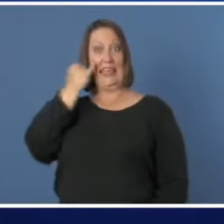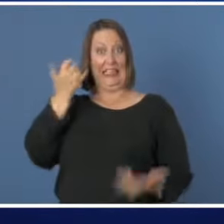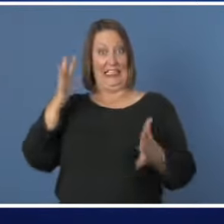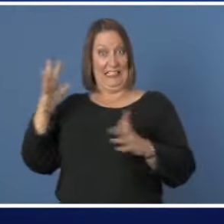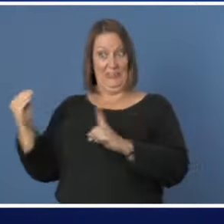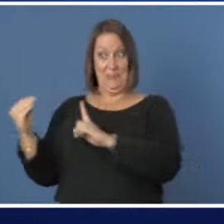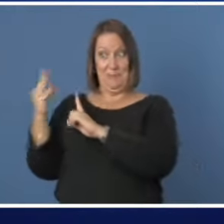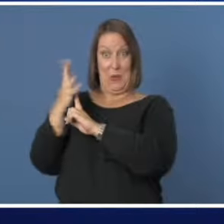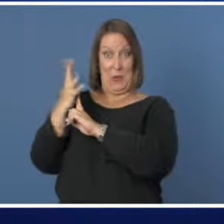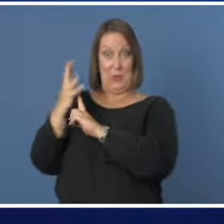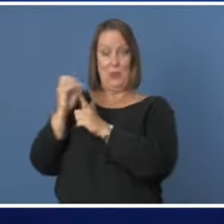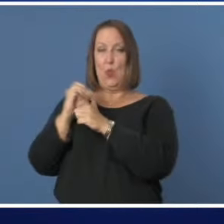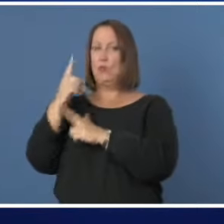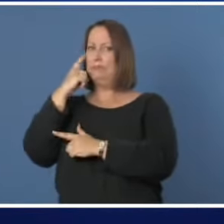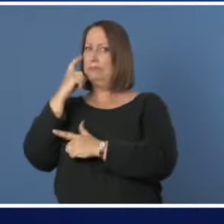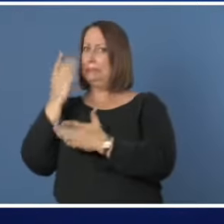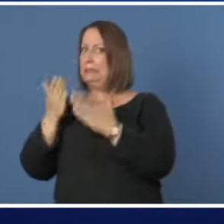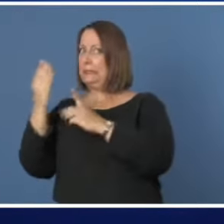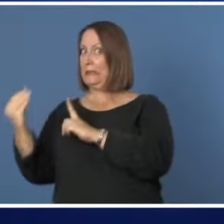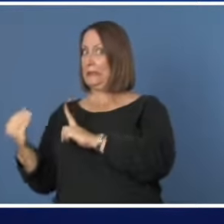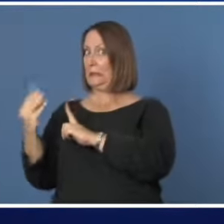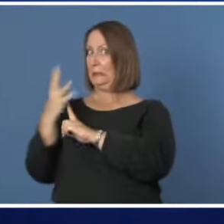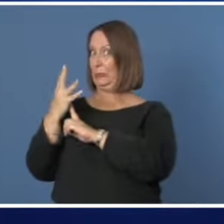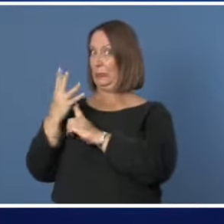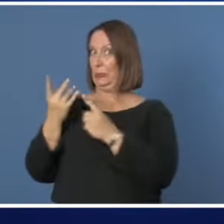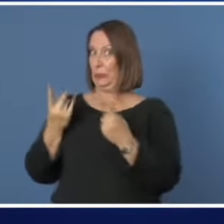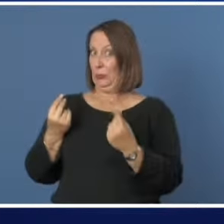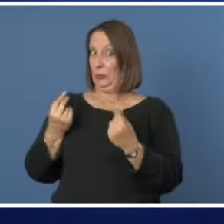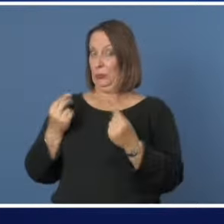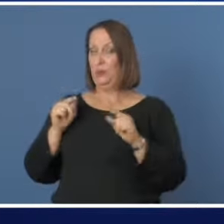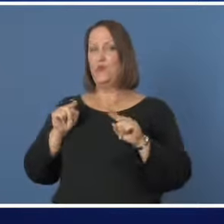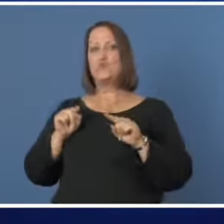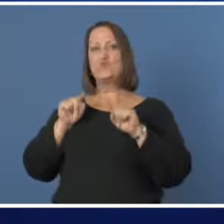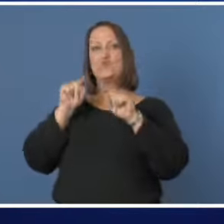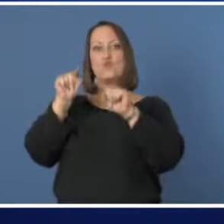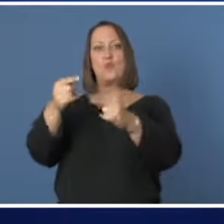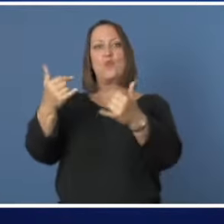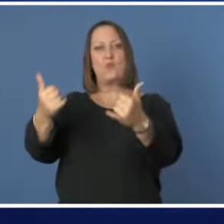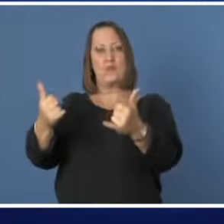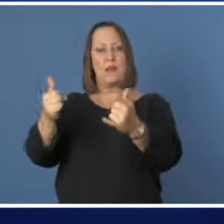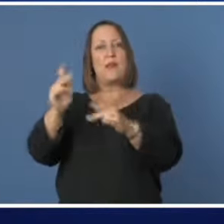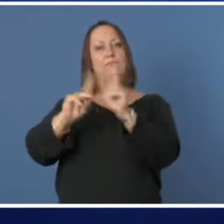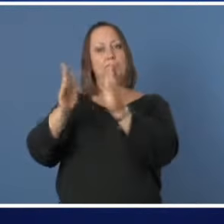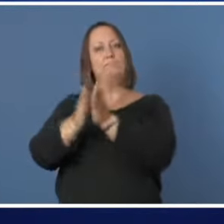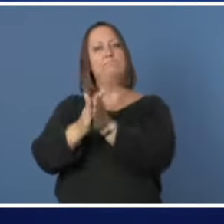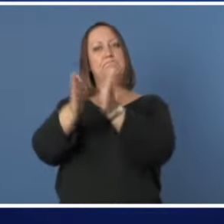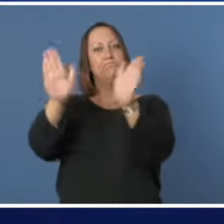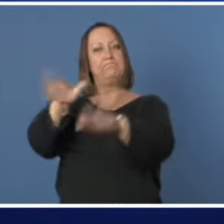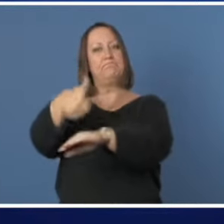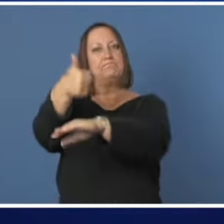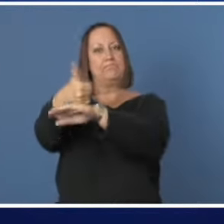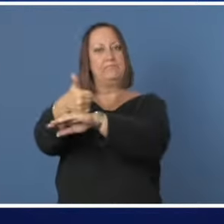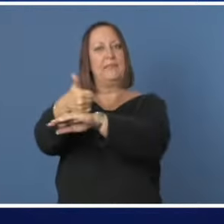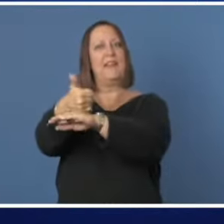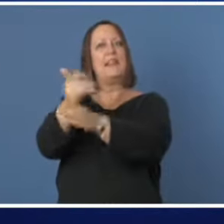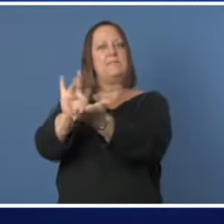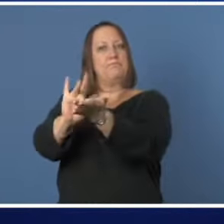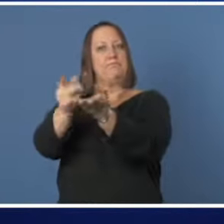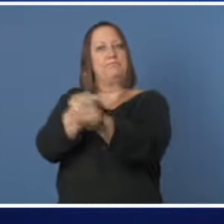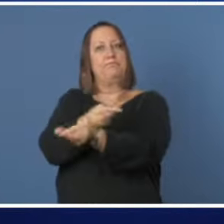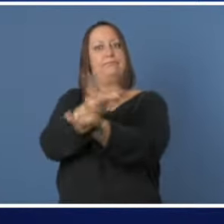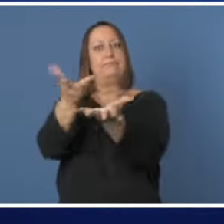If you have been exposed or suspect exposure to smallpox, go now to a public health